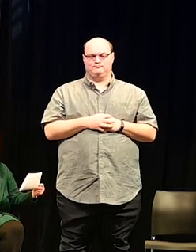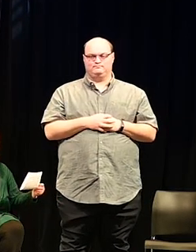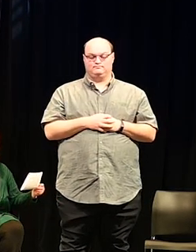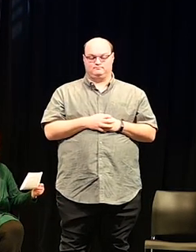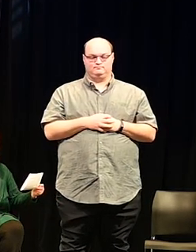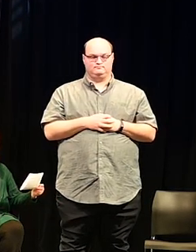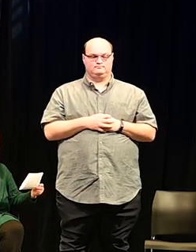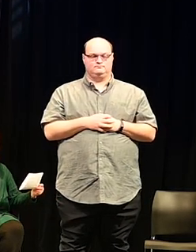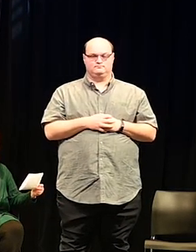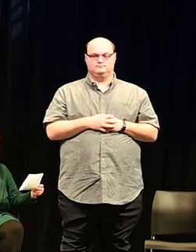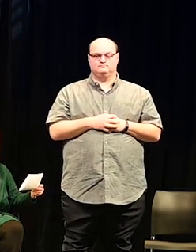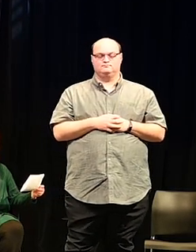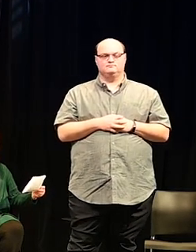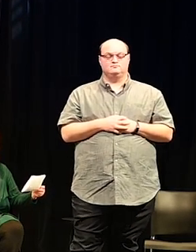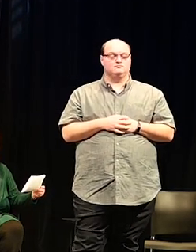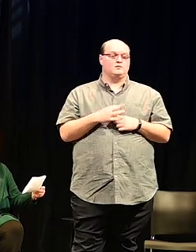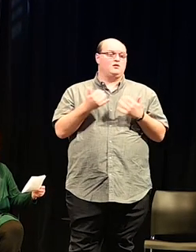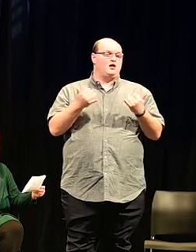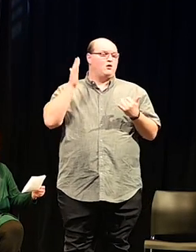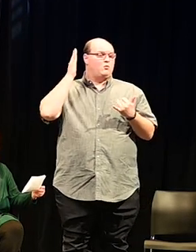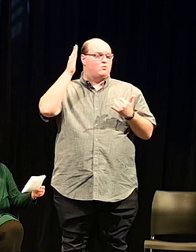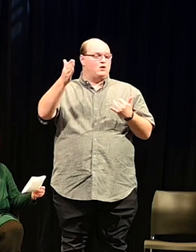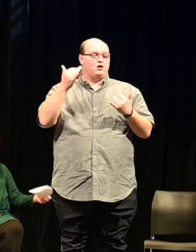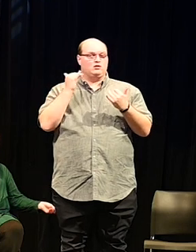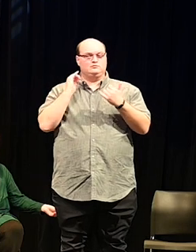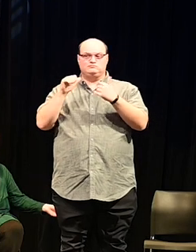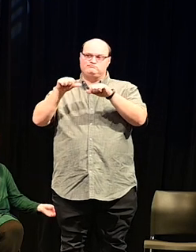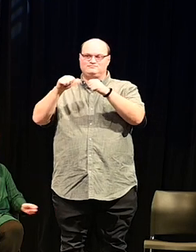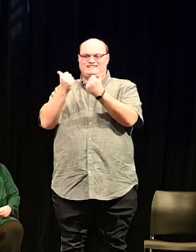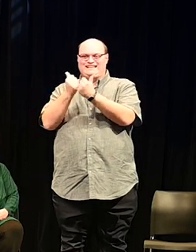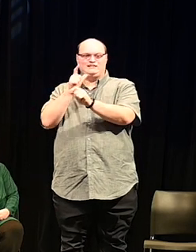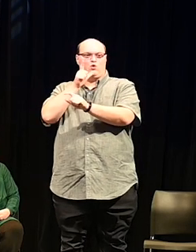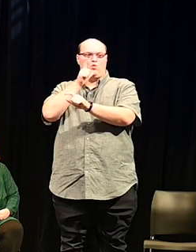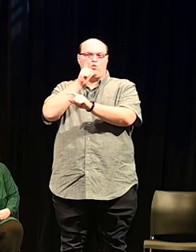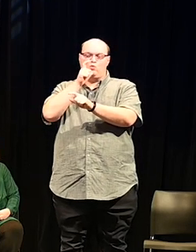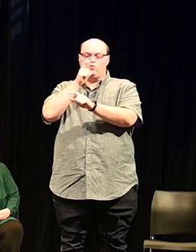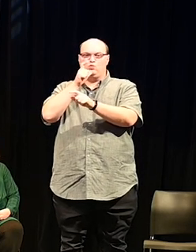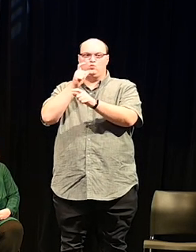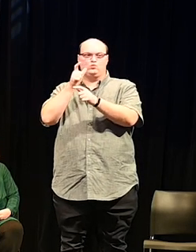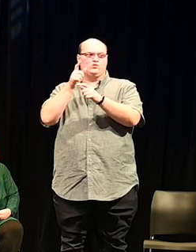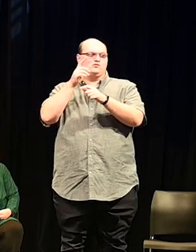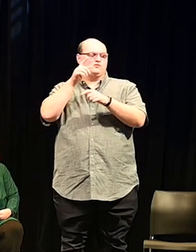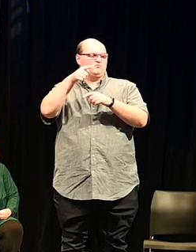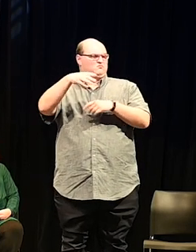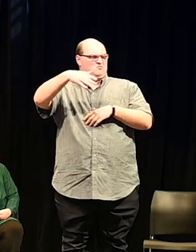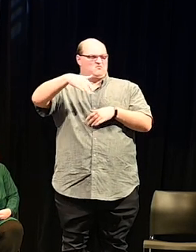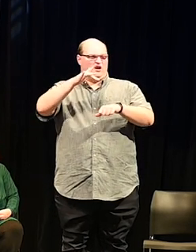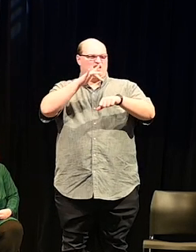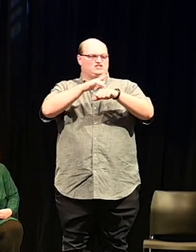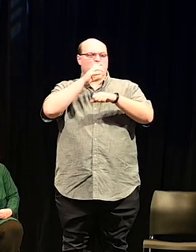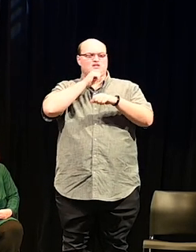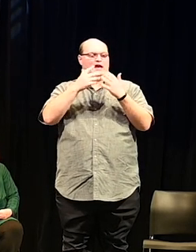Now, we're going to move on to the agency that is on our plaque. If you haven't visited us at